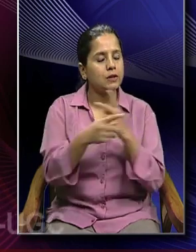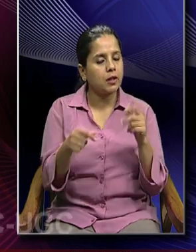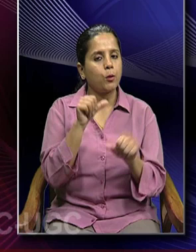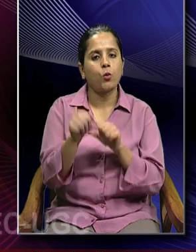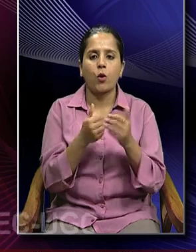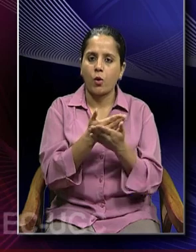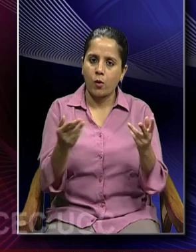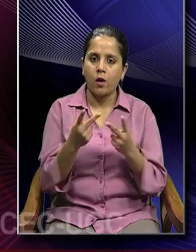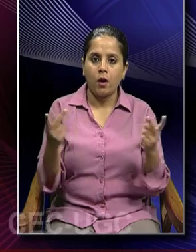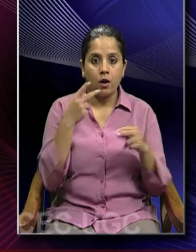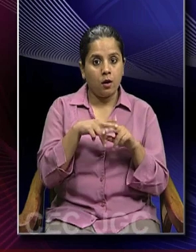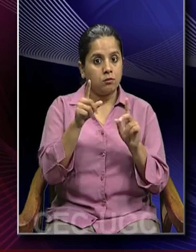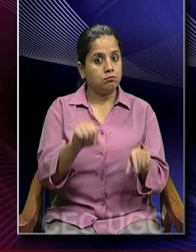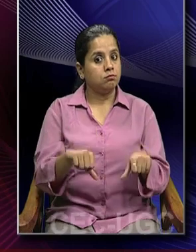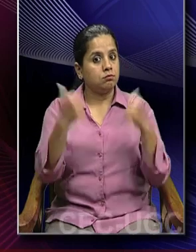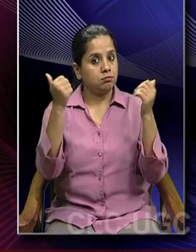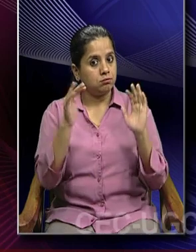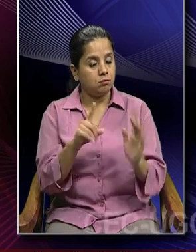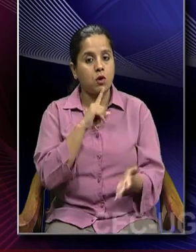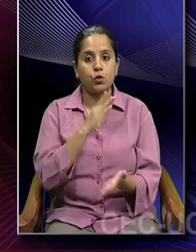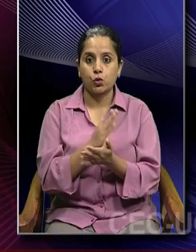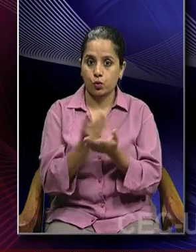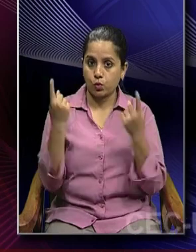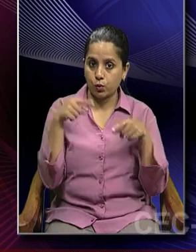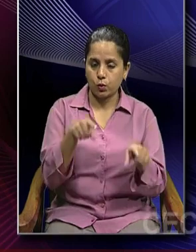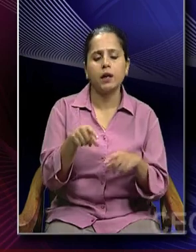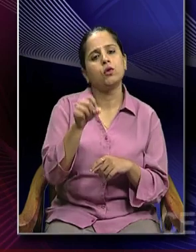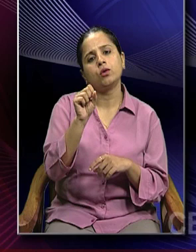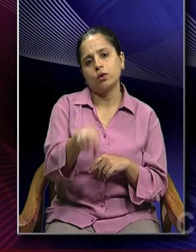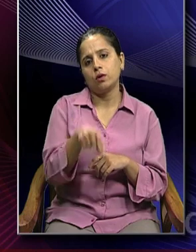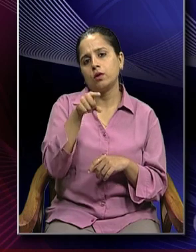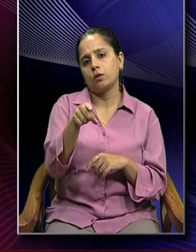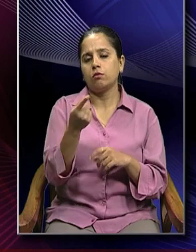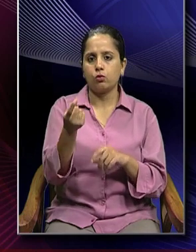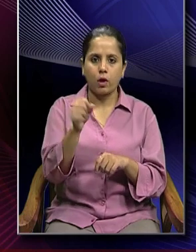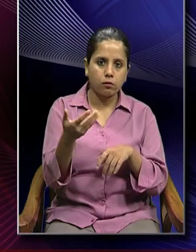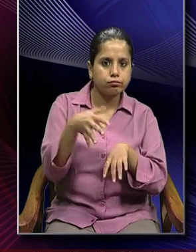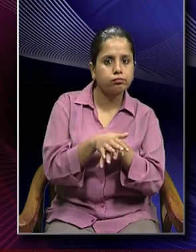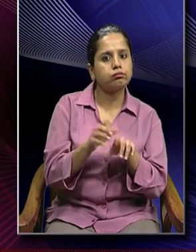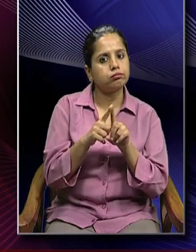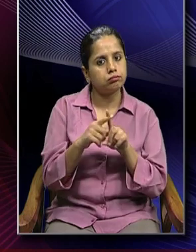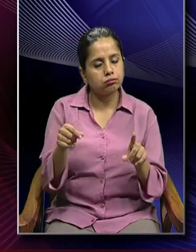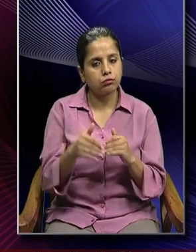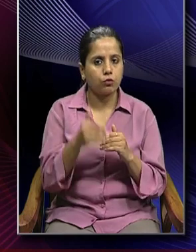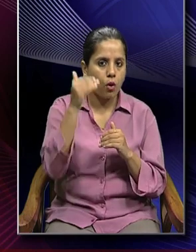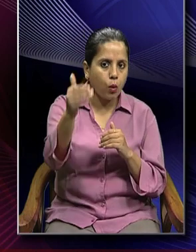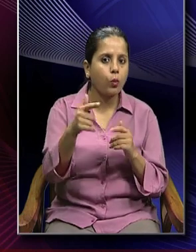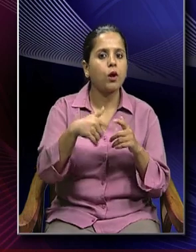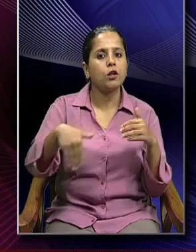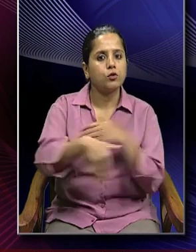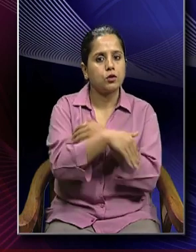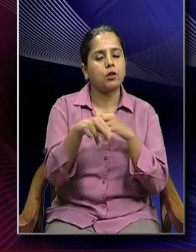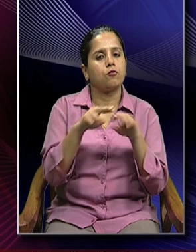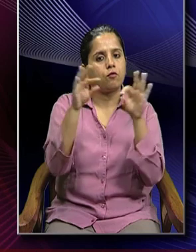processes. If you are successful in ensuring alignment, then of course you have implemented the forward engineering framework into